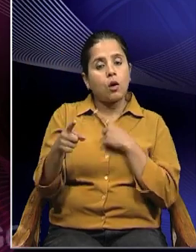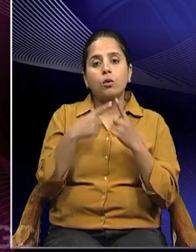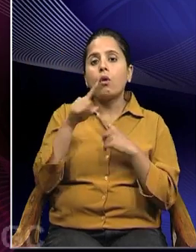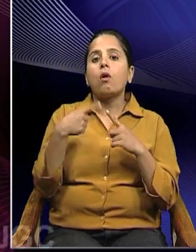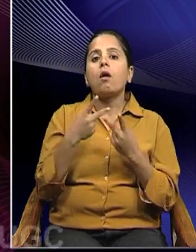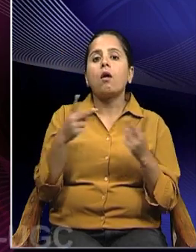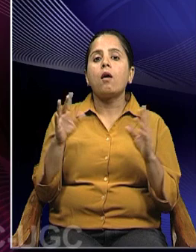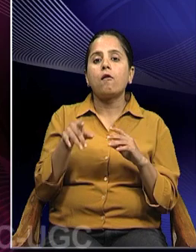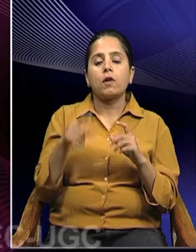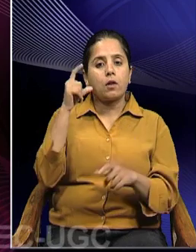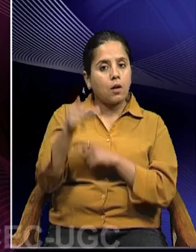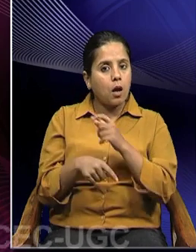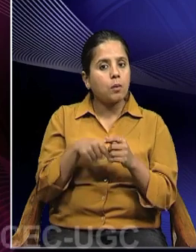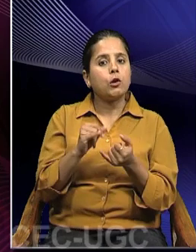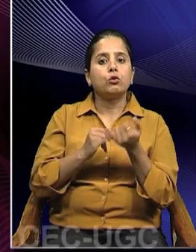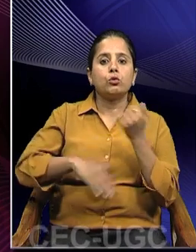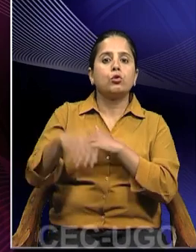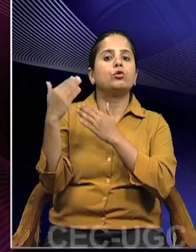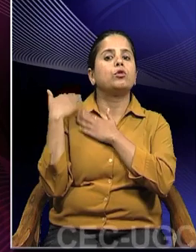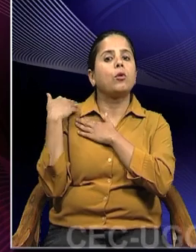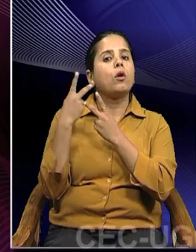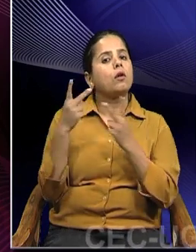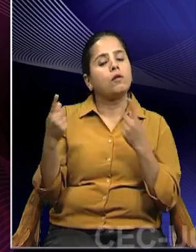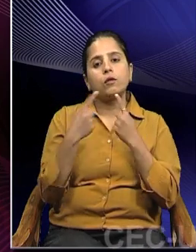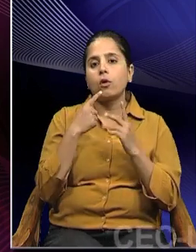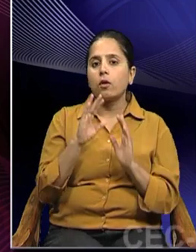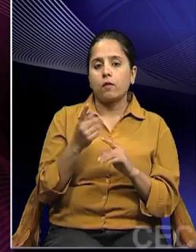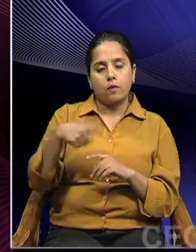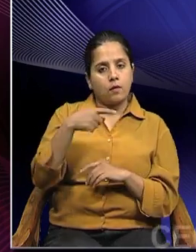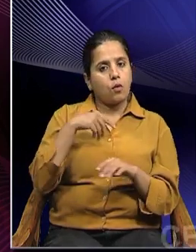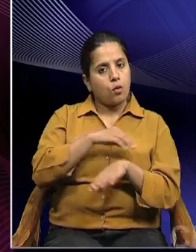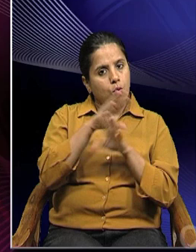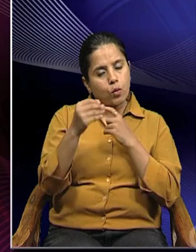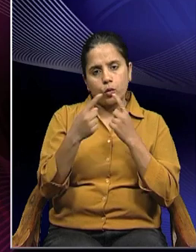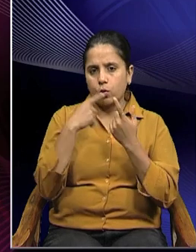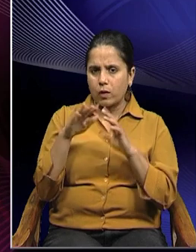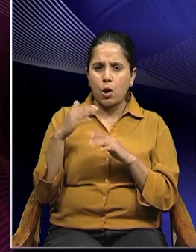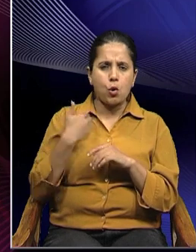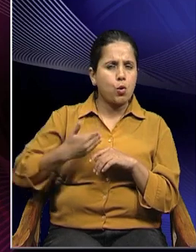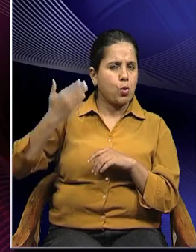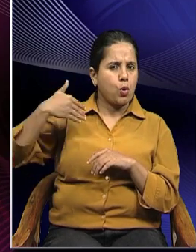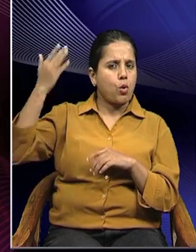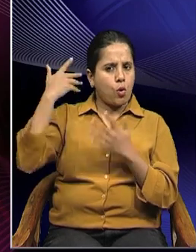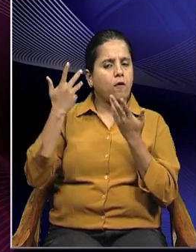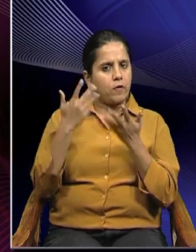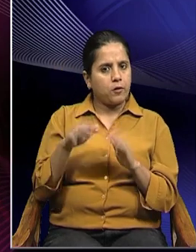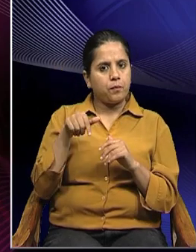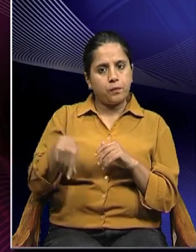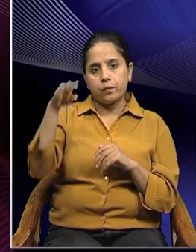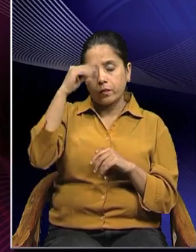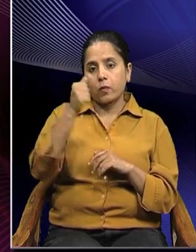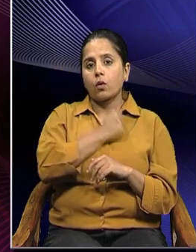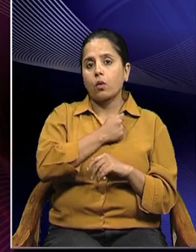about the corporate social responsibility nowadays, which we have already talked about long back, which our philosophy